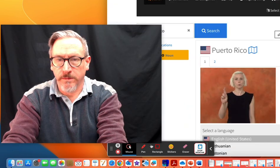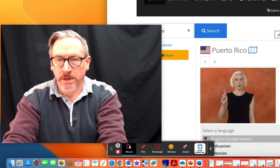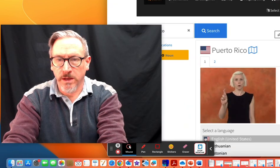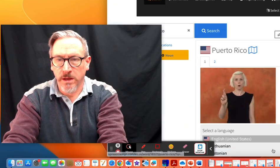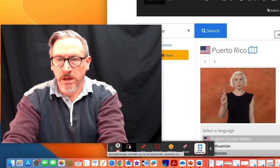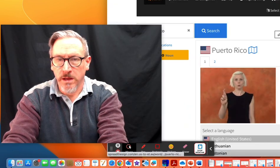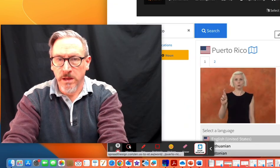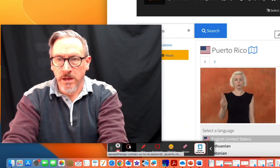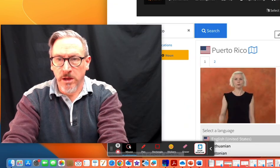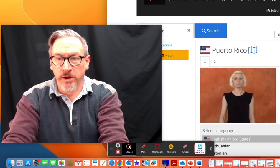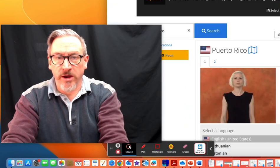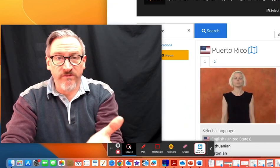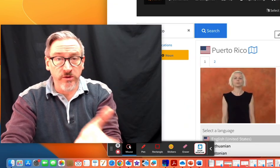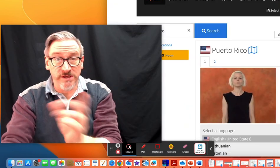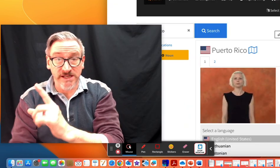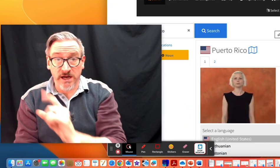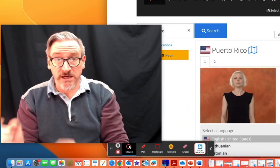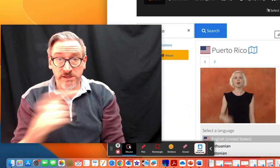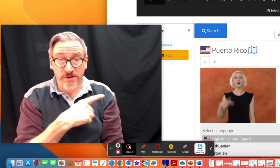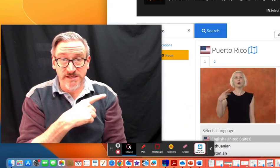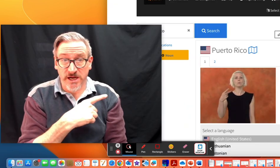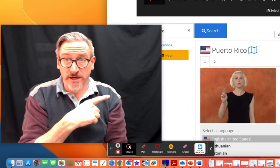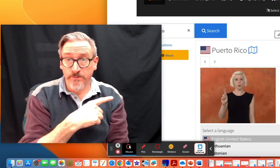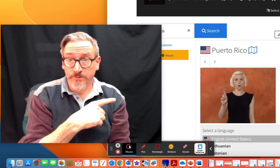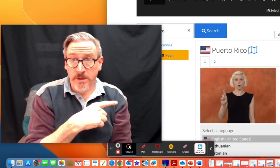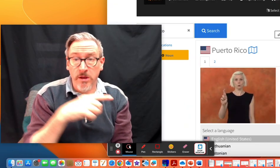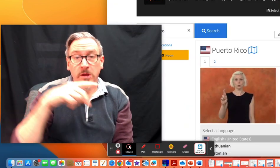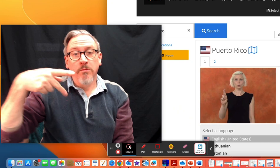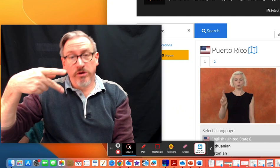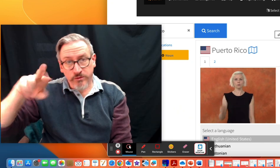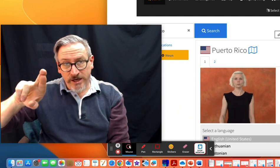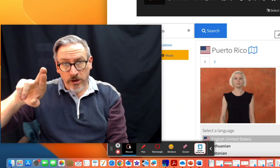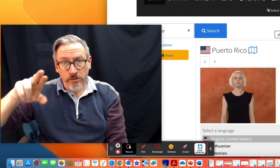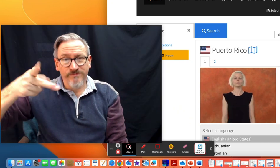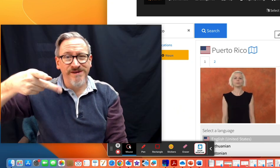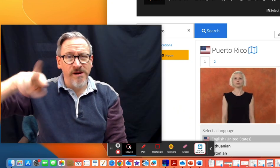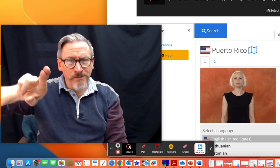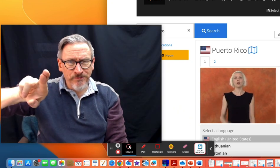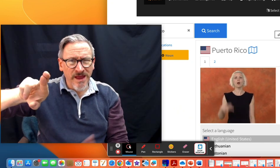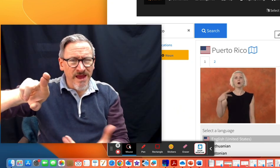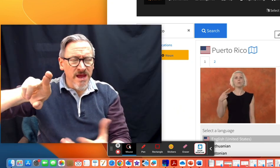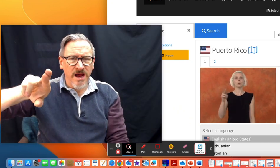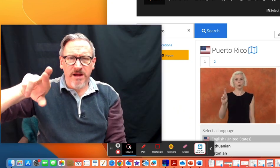sign. Okay, hopefully you can see on spread the sign, Puerto Rico.